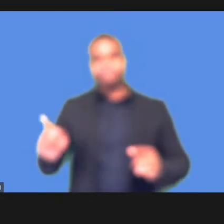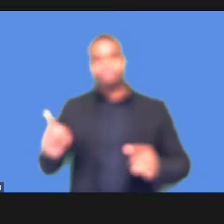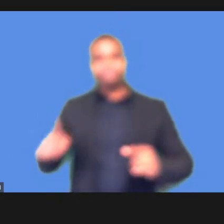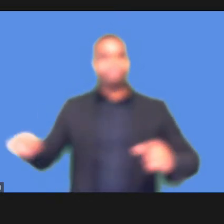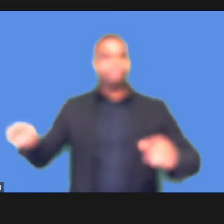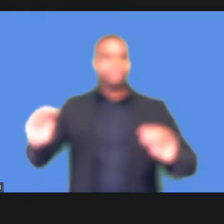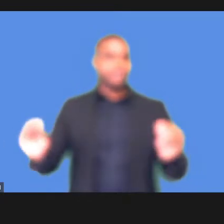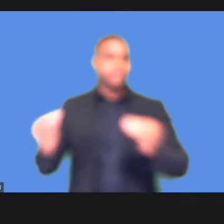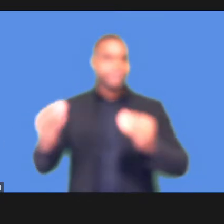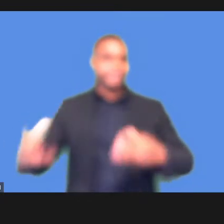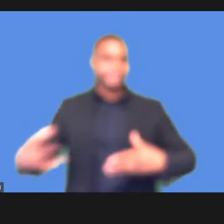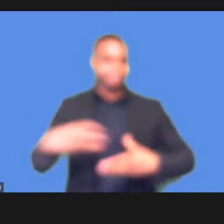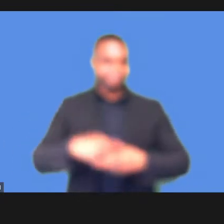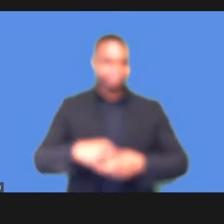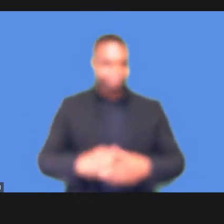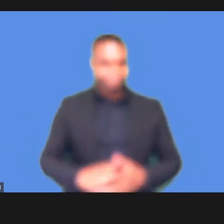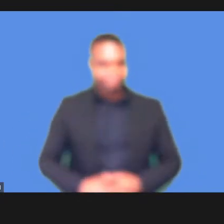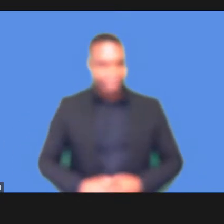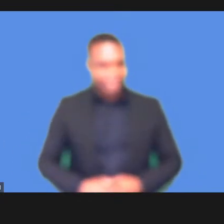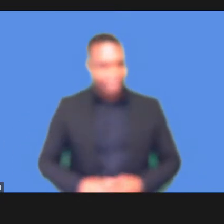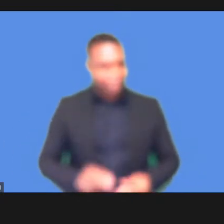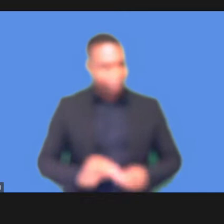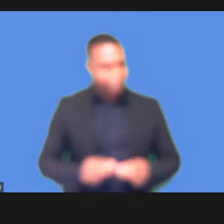national statistical systems.